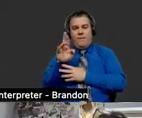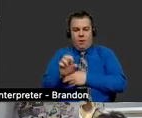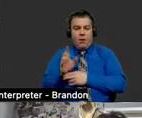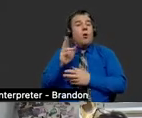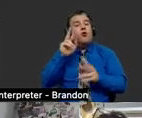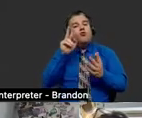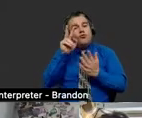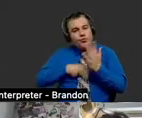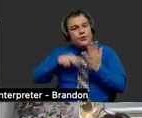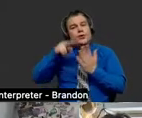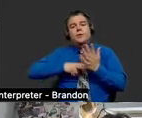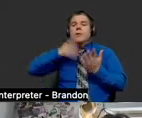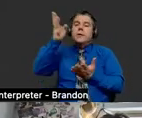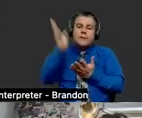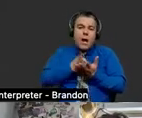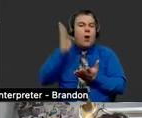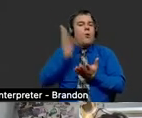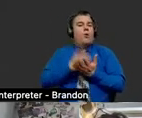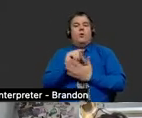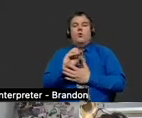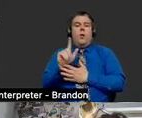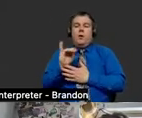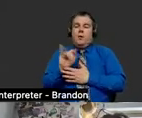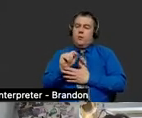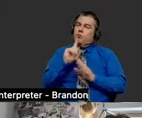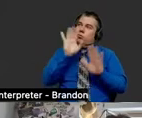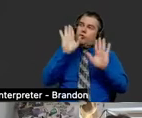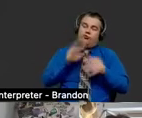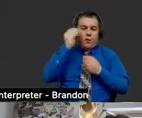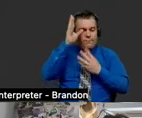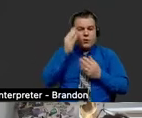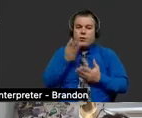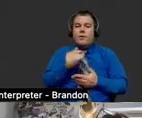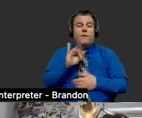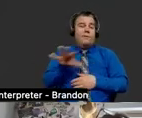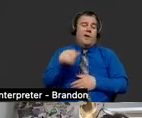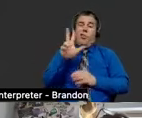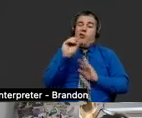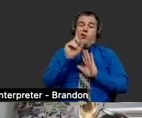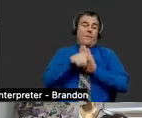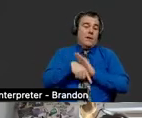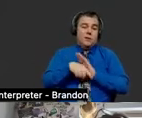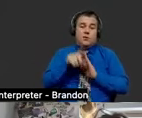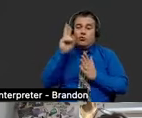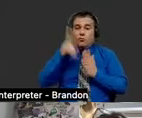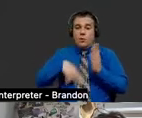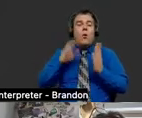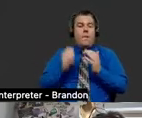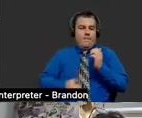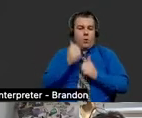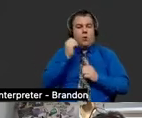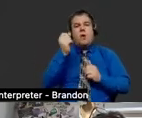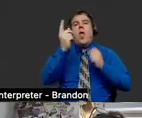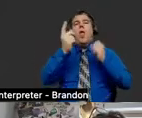reading, downloading, so much great info there. Honestly, if you spend 30 minutes just reading through that, you'll probably get most of your questions answered. And I think you'll